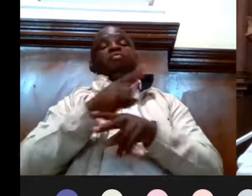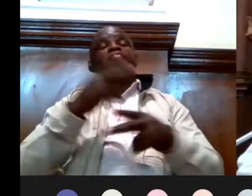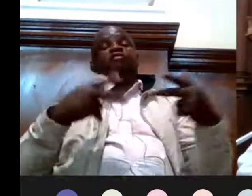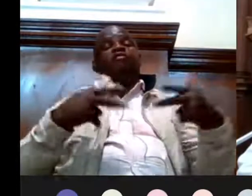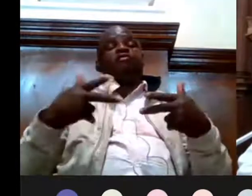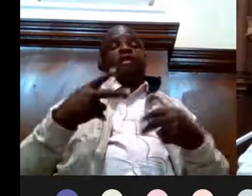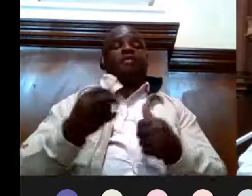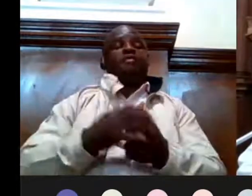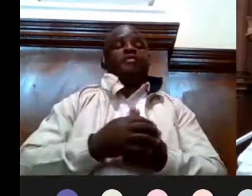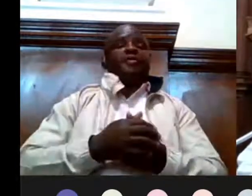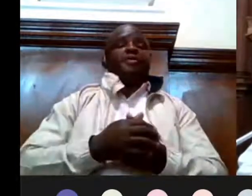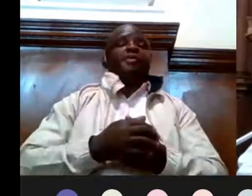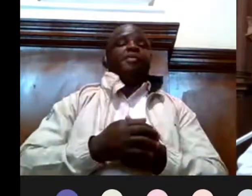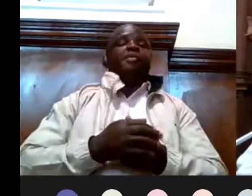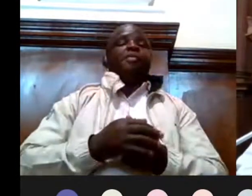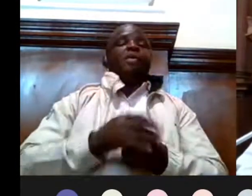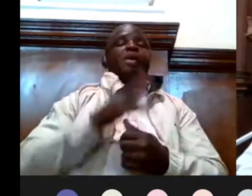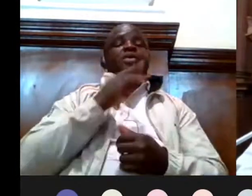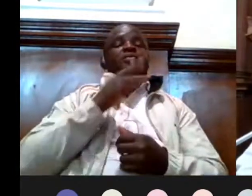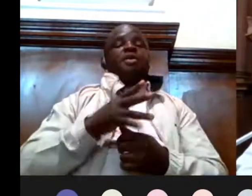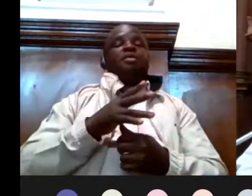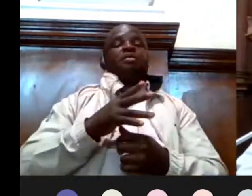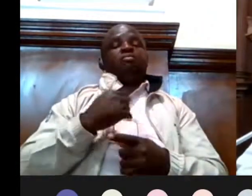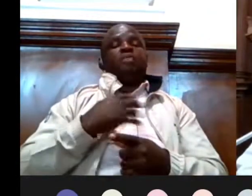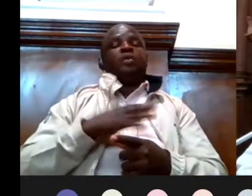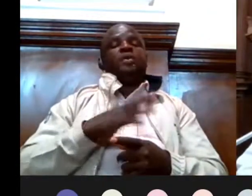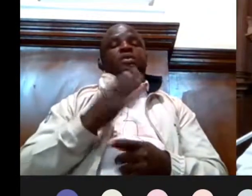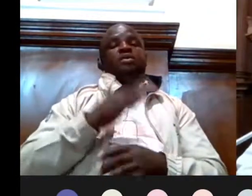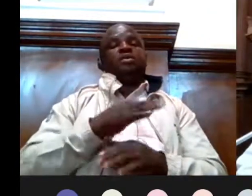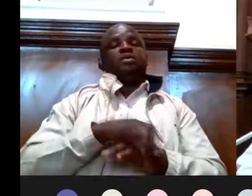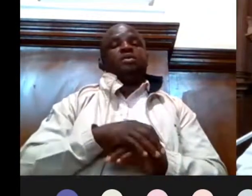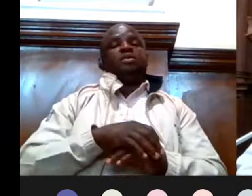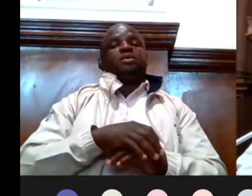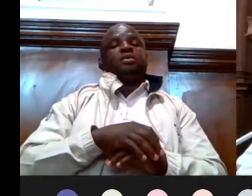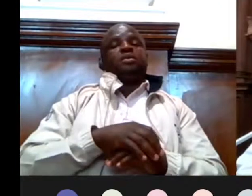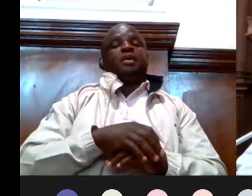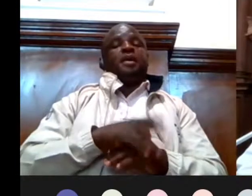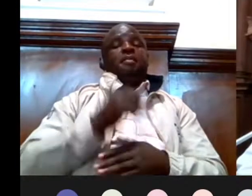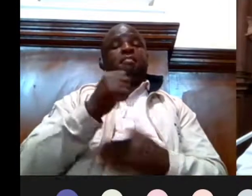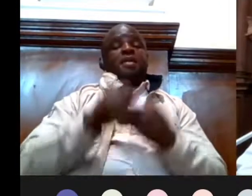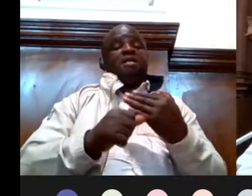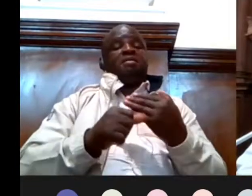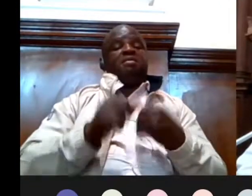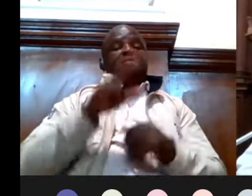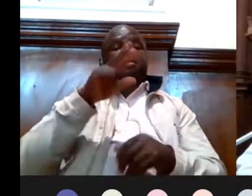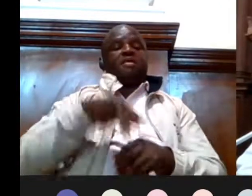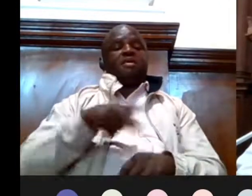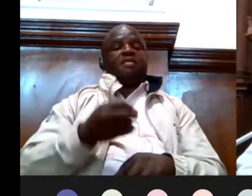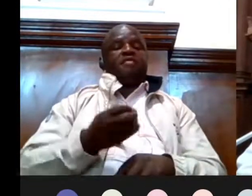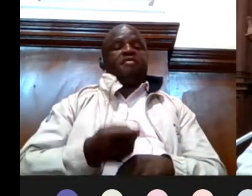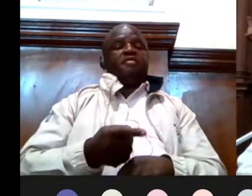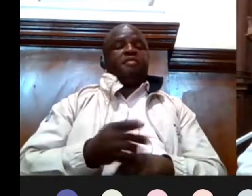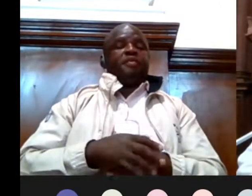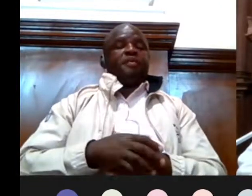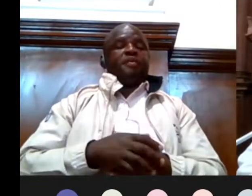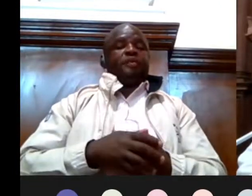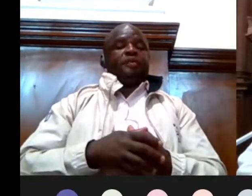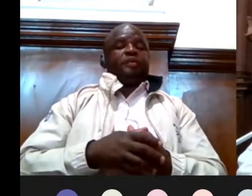platform. Honorable Speaker, Eric Kiri, Selomon Khwedinyene Abomme,